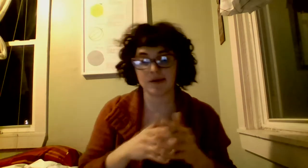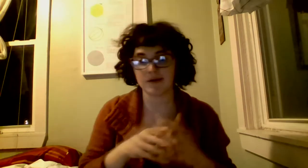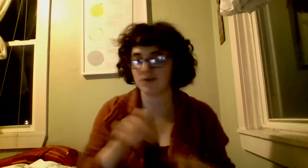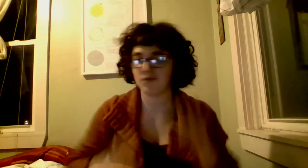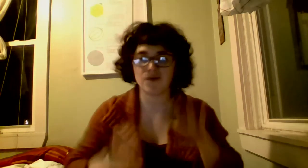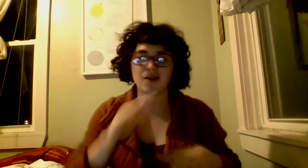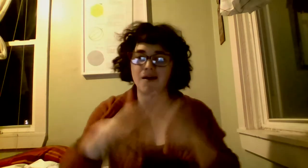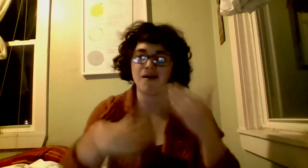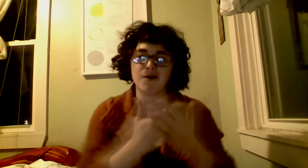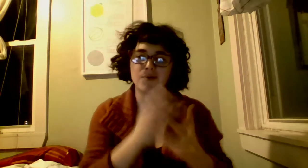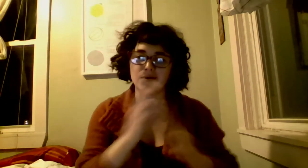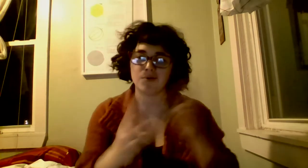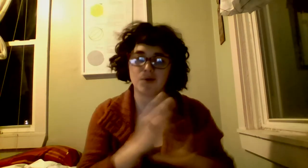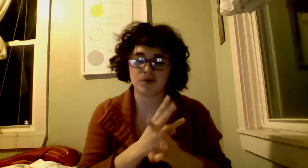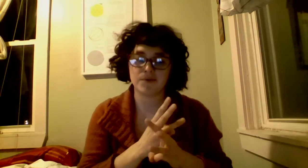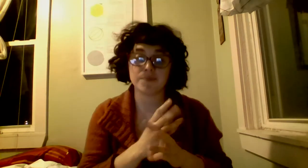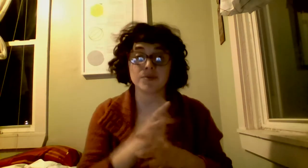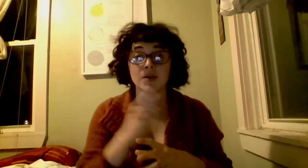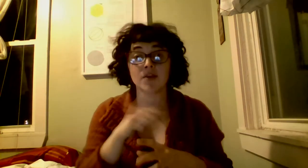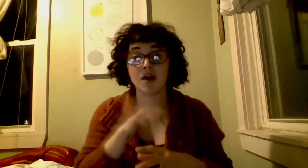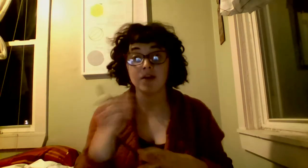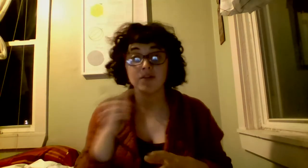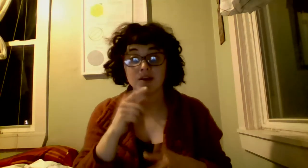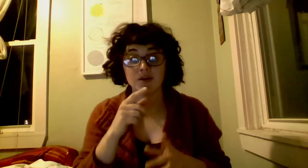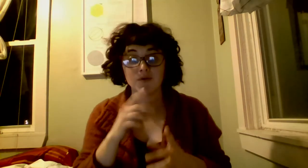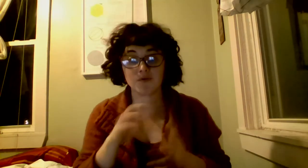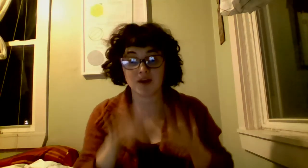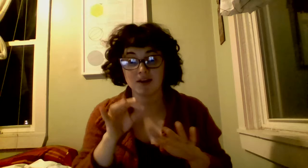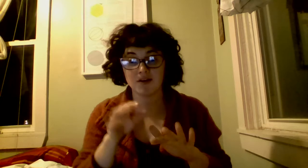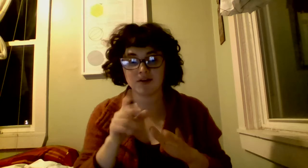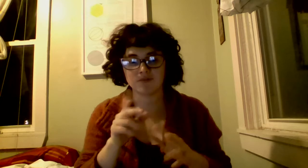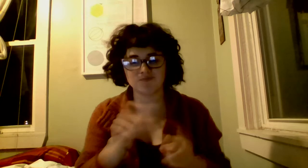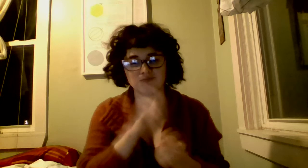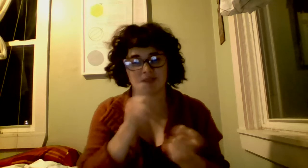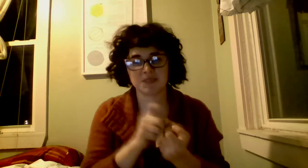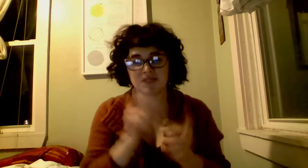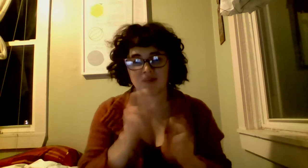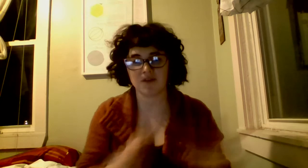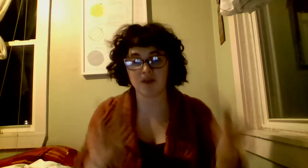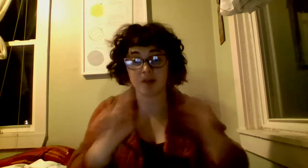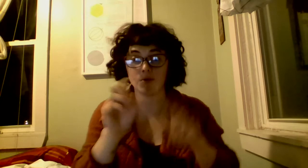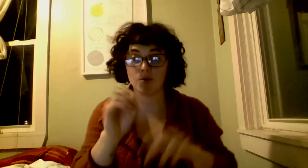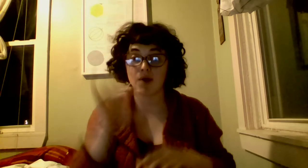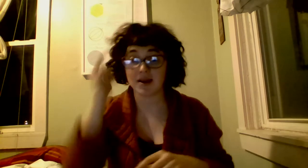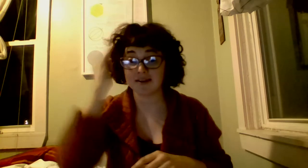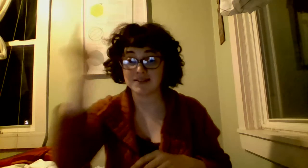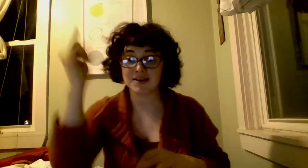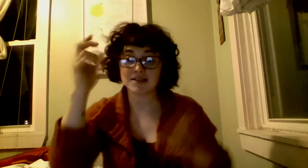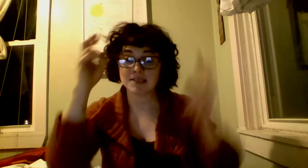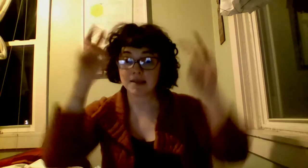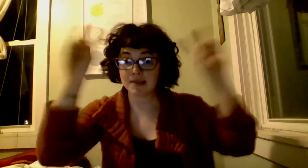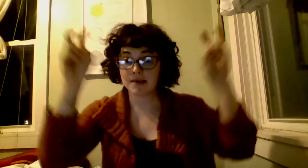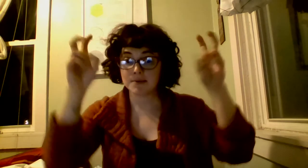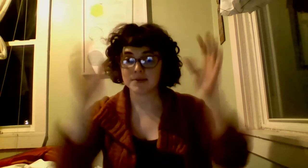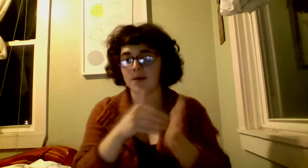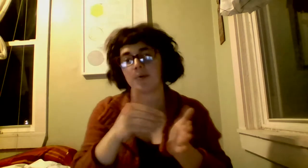typical are certain kinds of values and certain ideas and themes that are repeated. And one of them that you see a